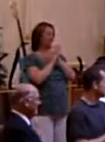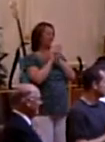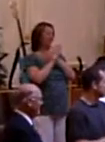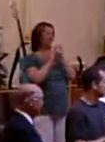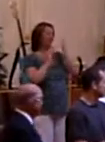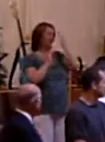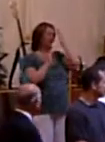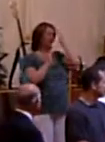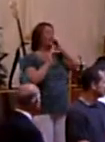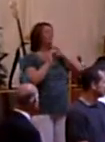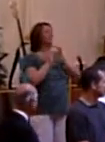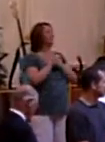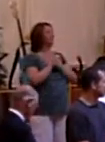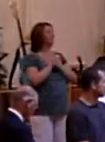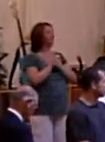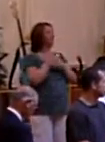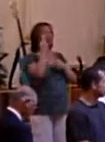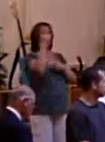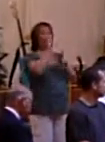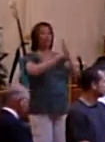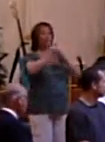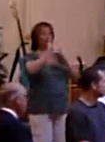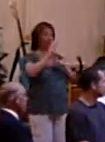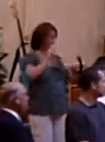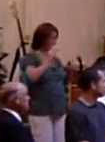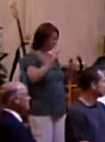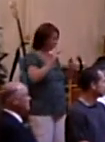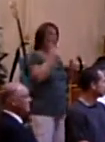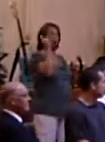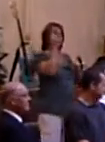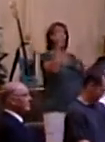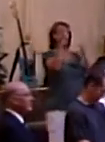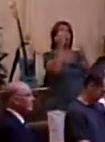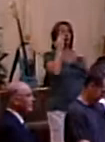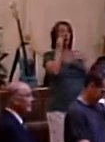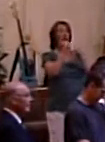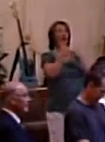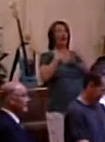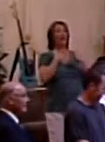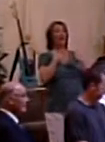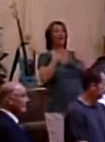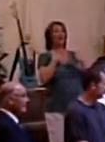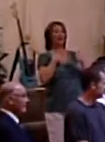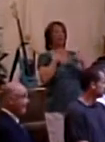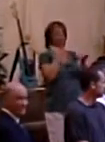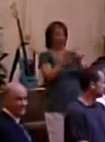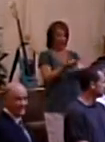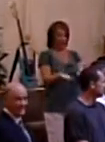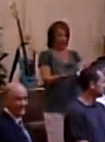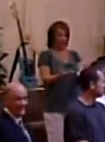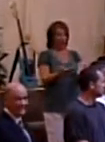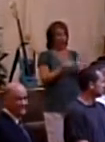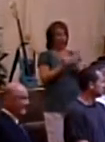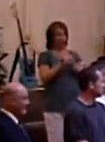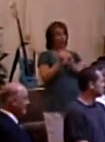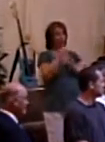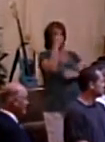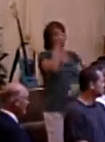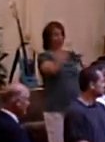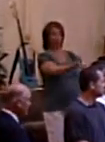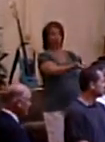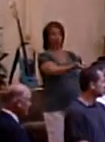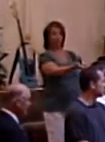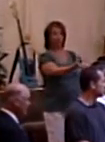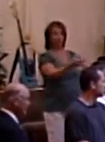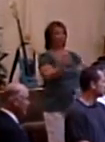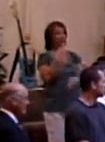So, for those of you that always want to know how I can get here so often, it's because of her. She's always